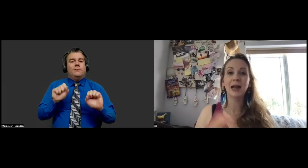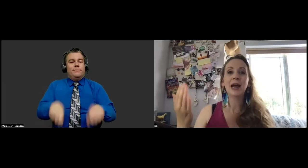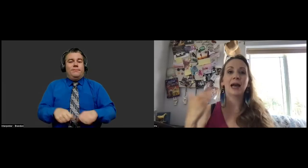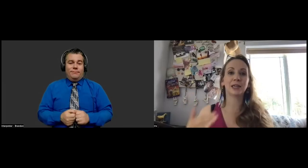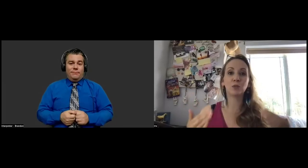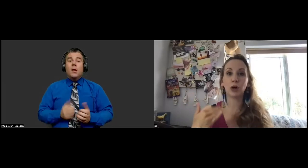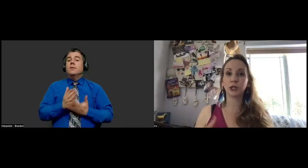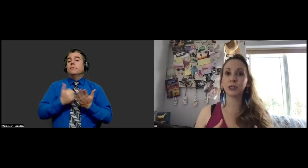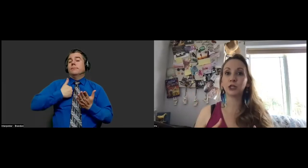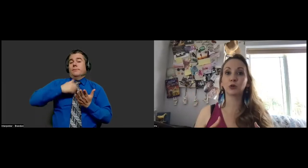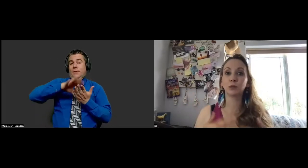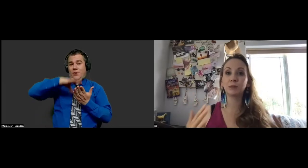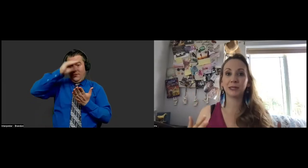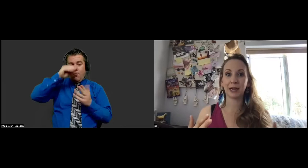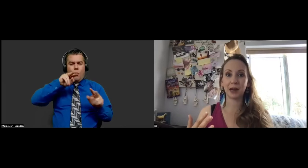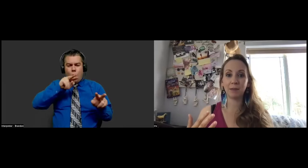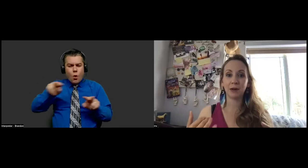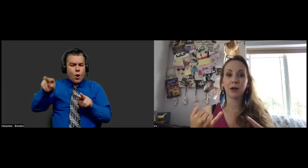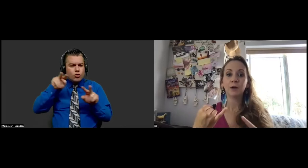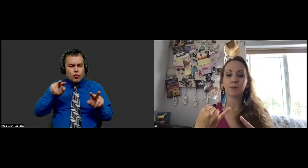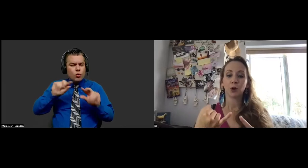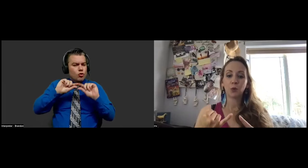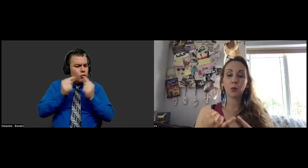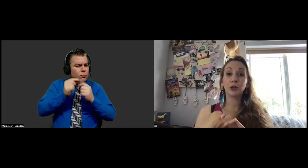learning as I'm watching these groups be set up.